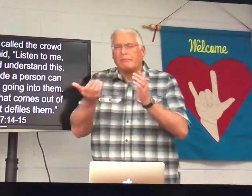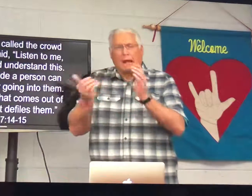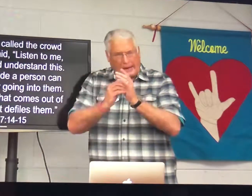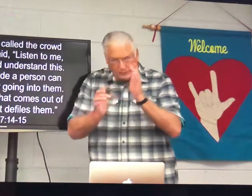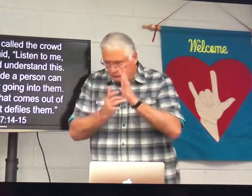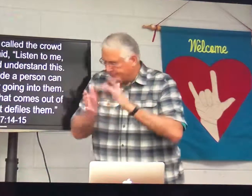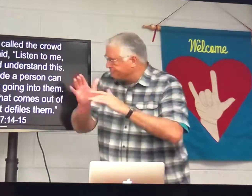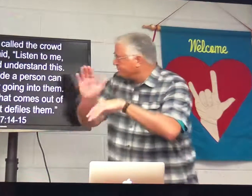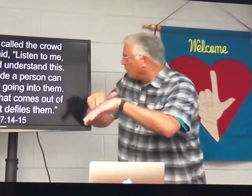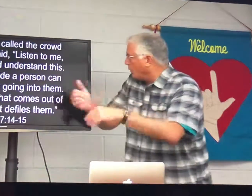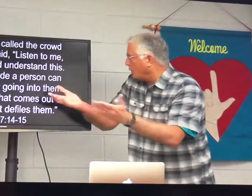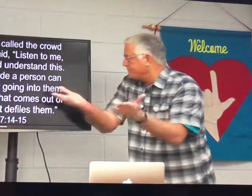Park to hit in.